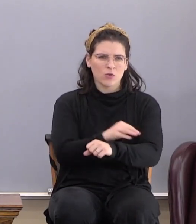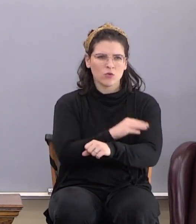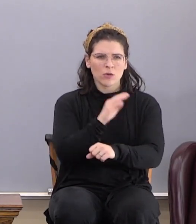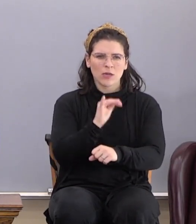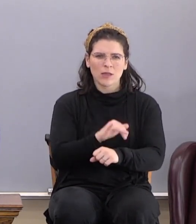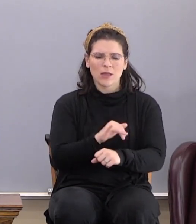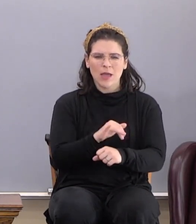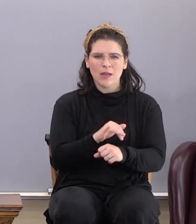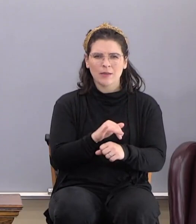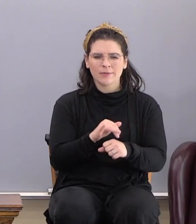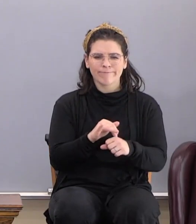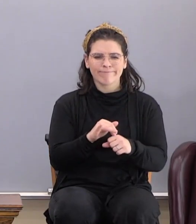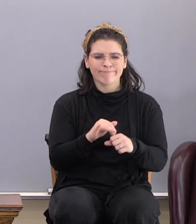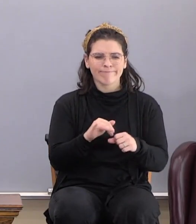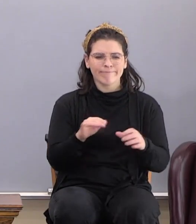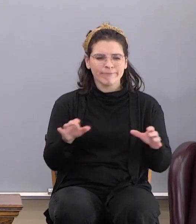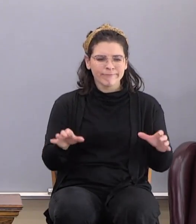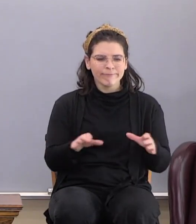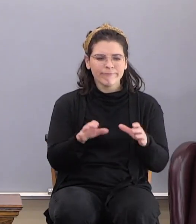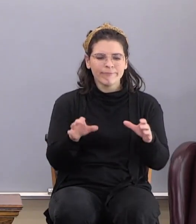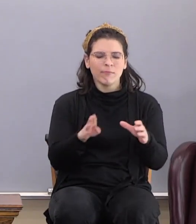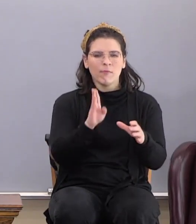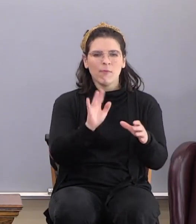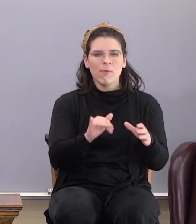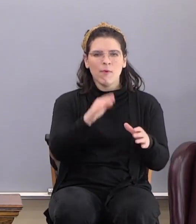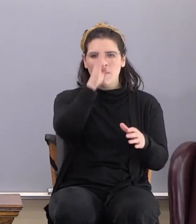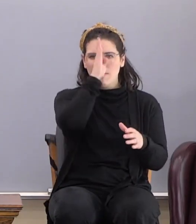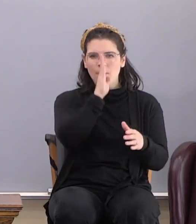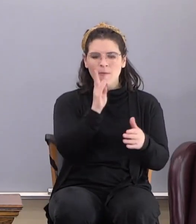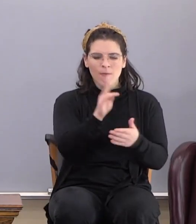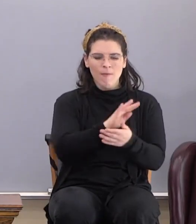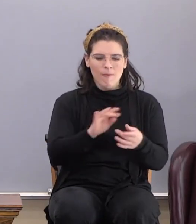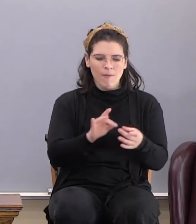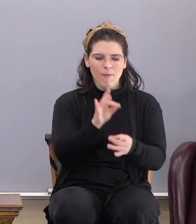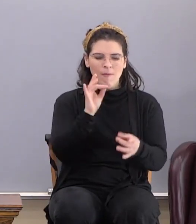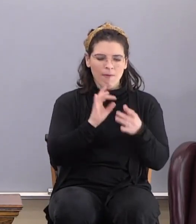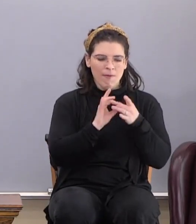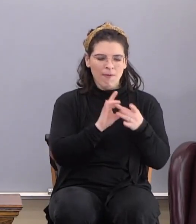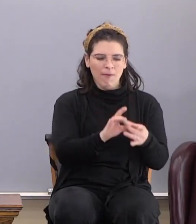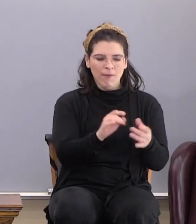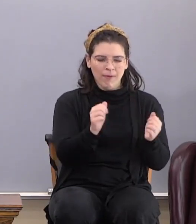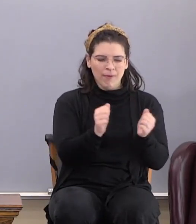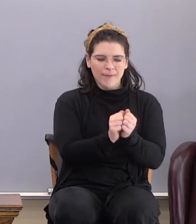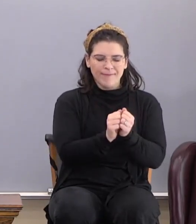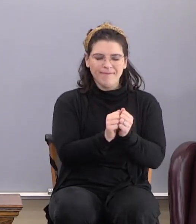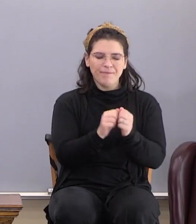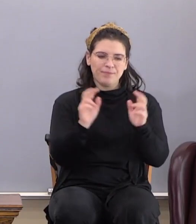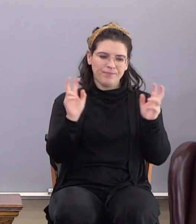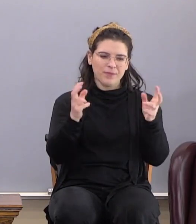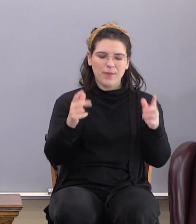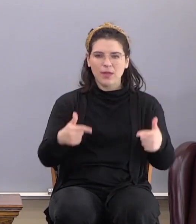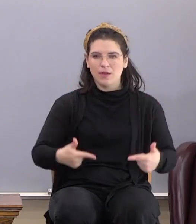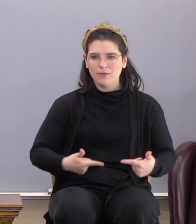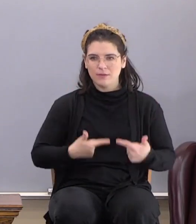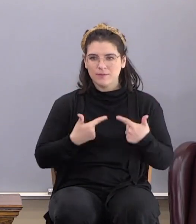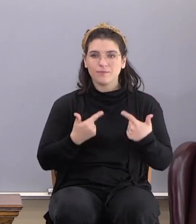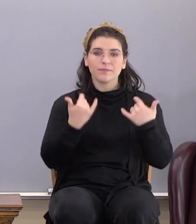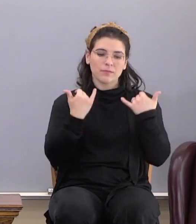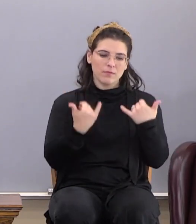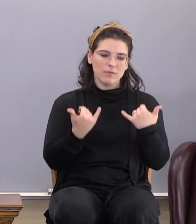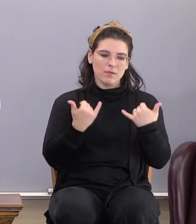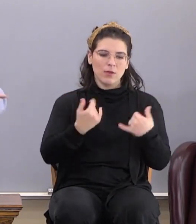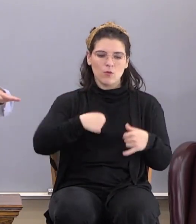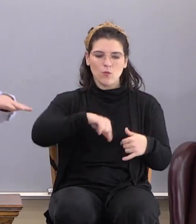is conducted by God the Holy Spirit that has to do with the issue of life. Now, we know Jesus